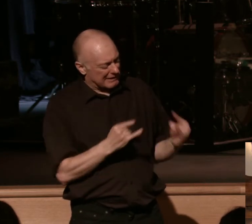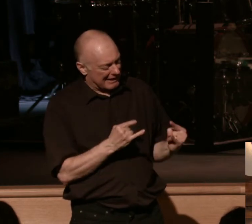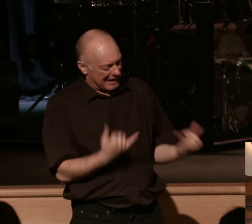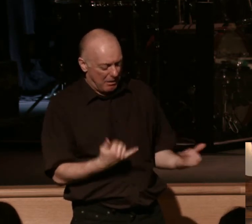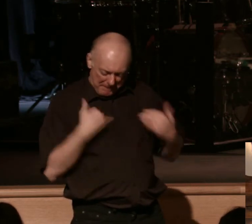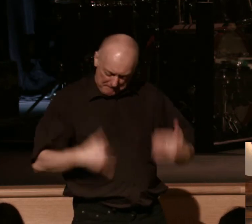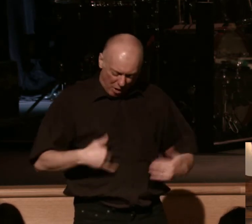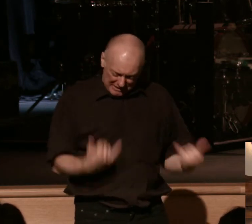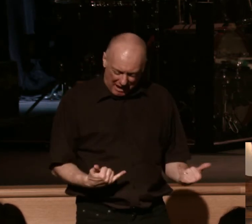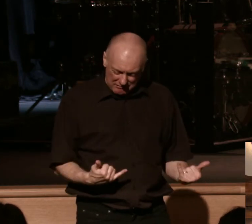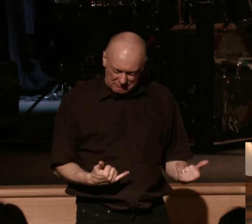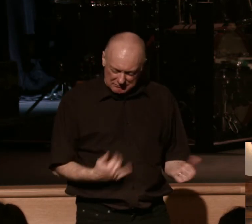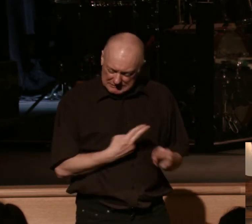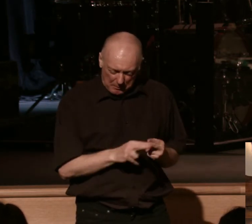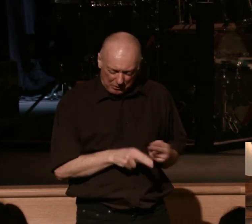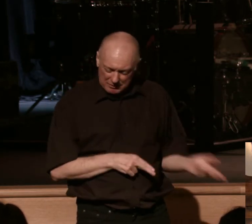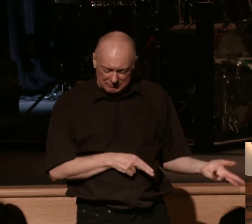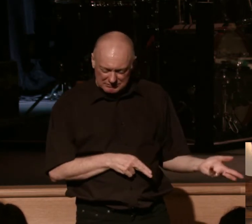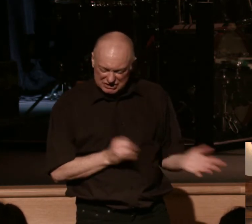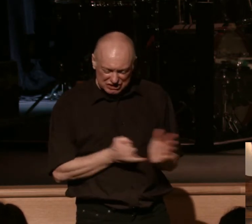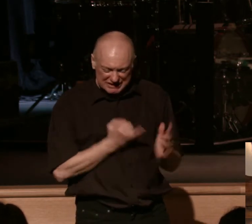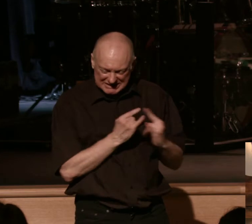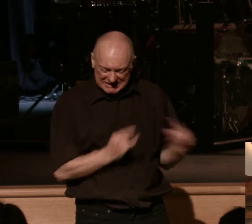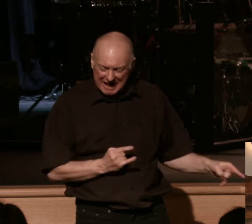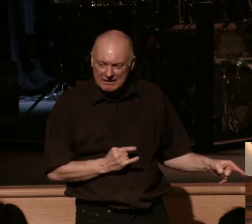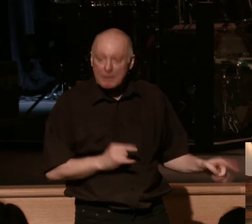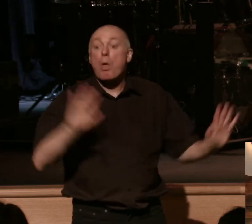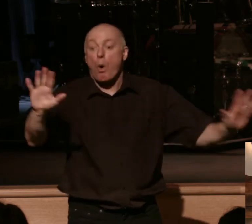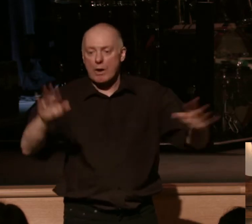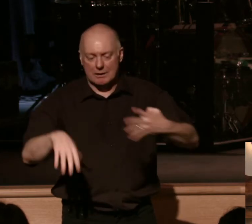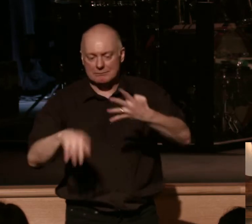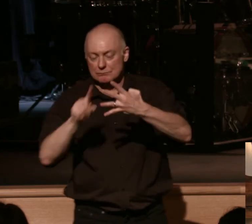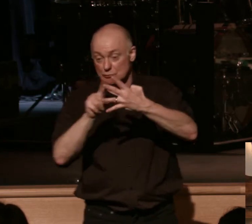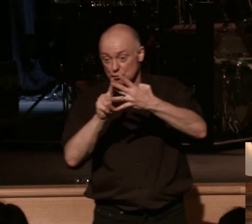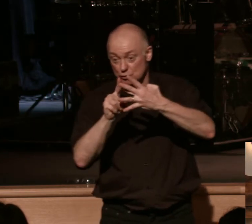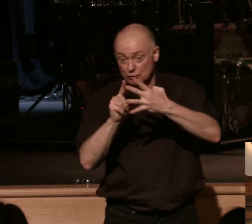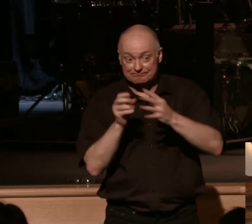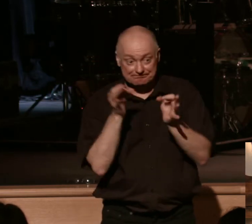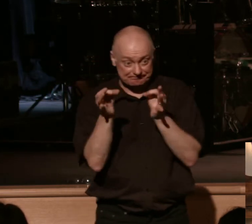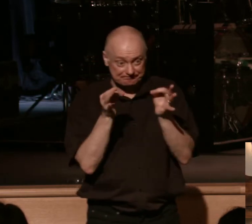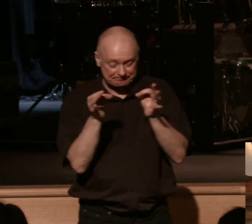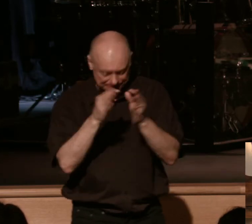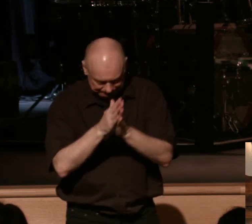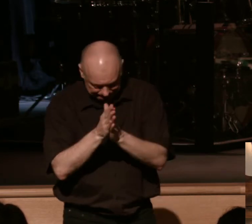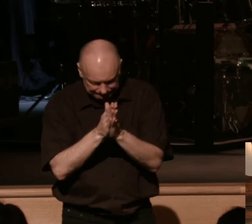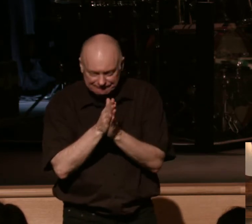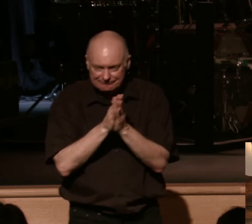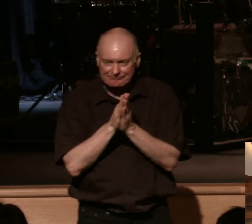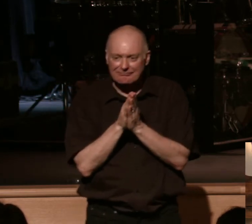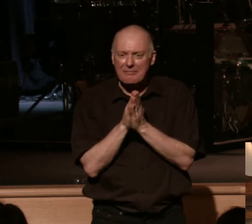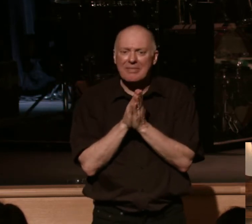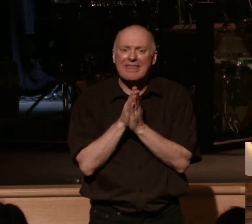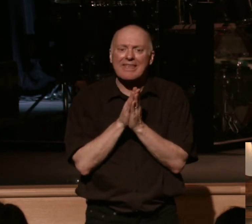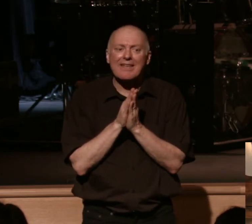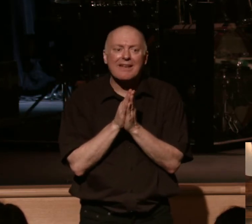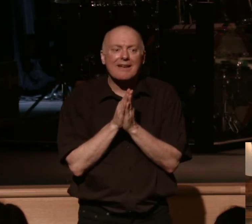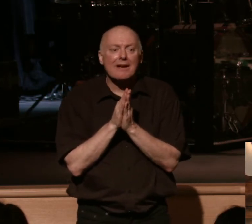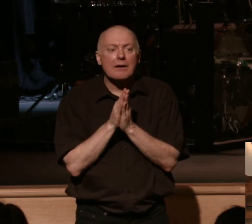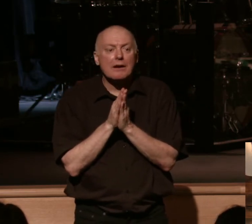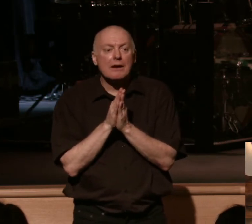It's a tent. Now, point number two tells us this, which is so wonderful, that it's right